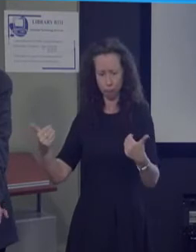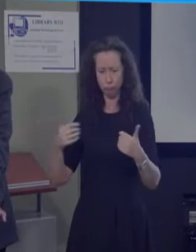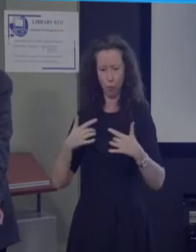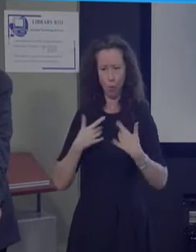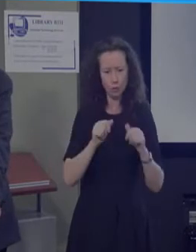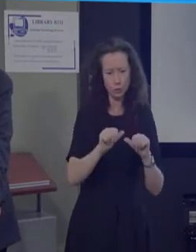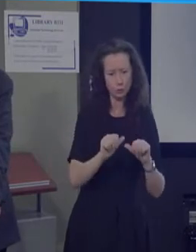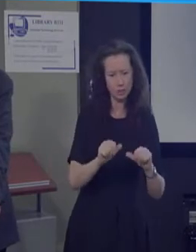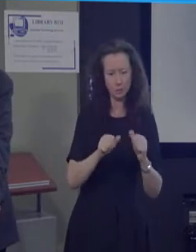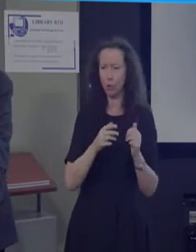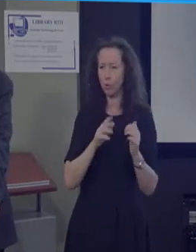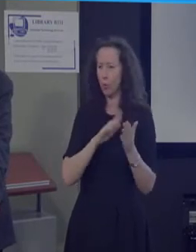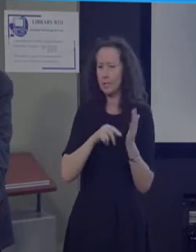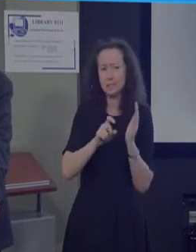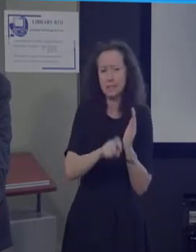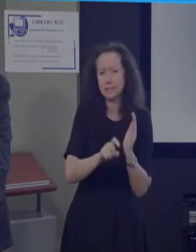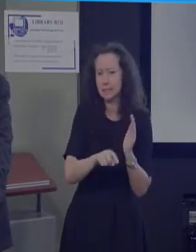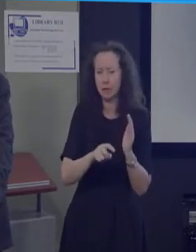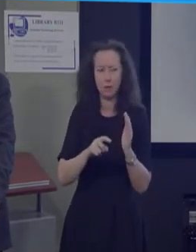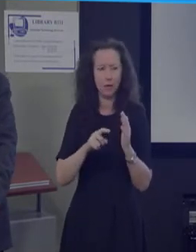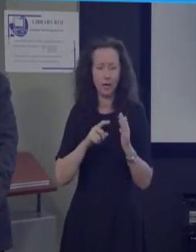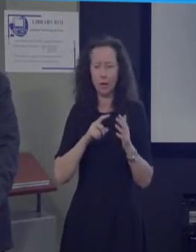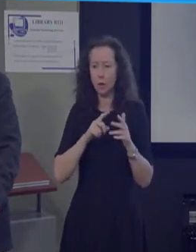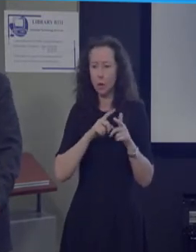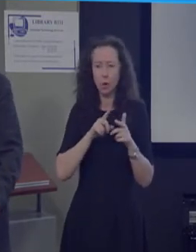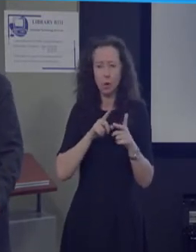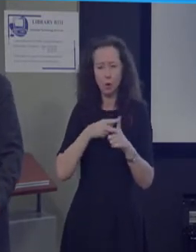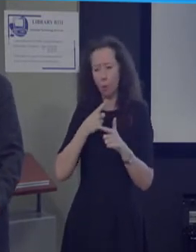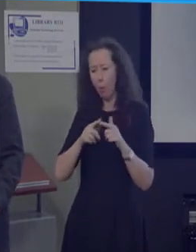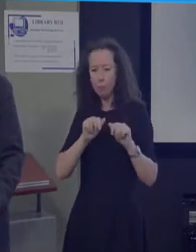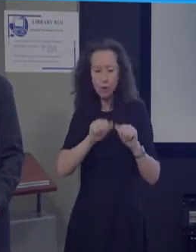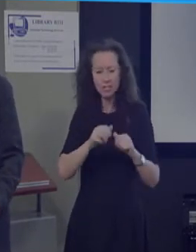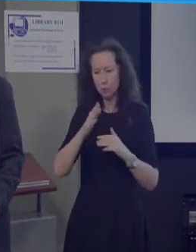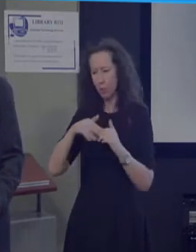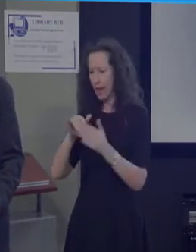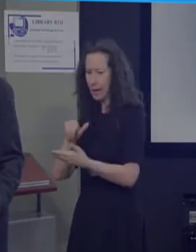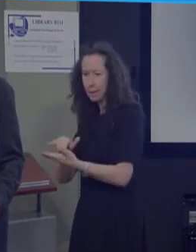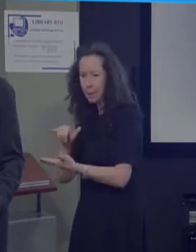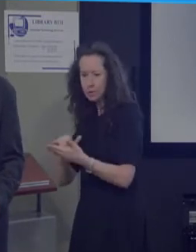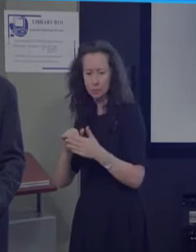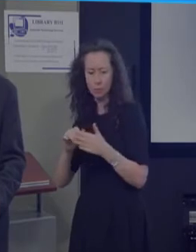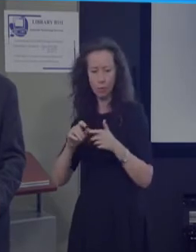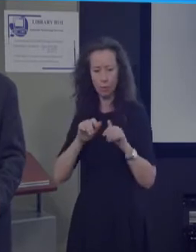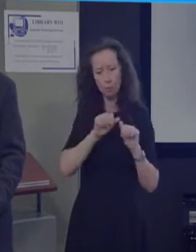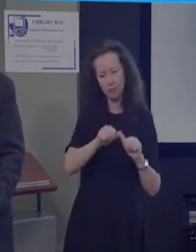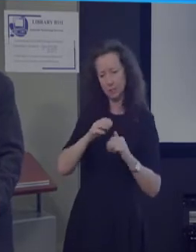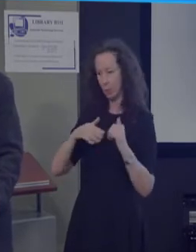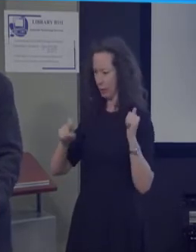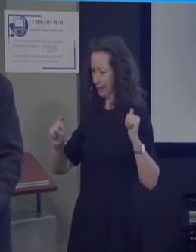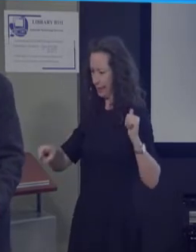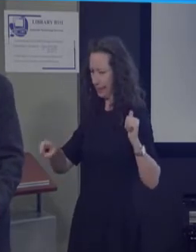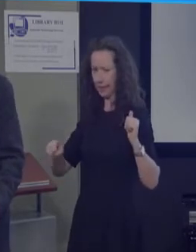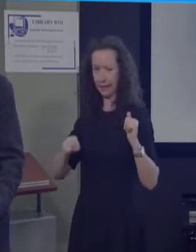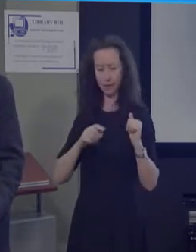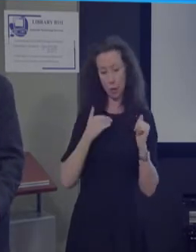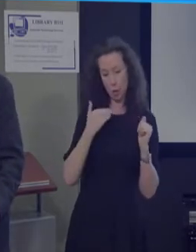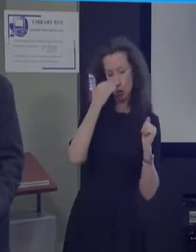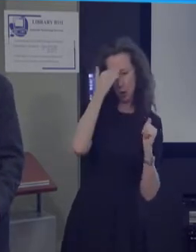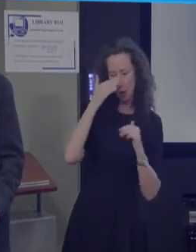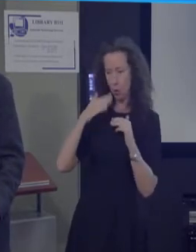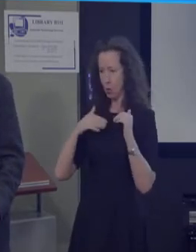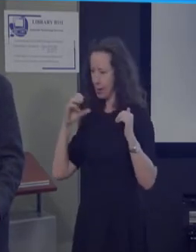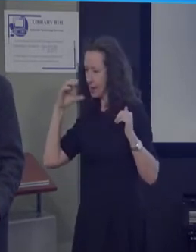and necessity, or possible and impossible things, or knowing versus guessing,